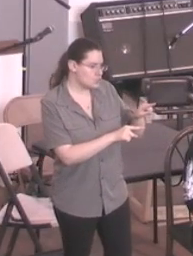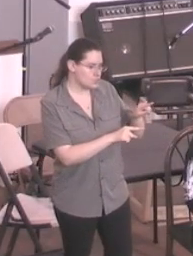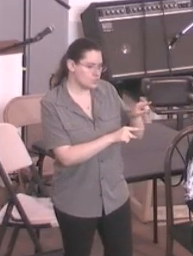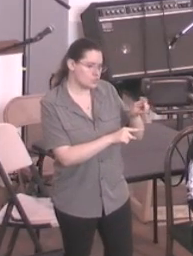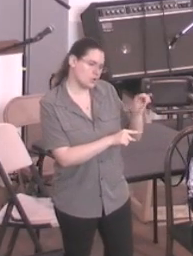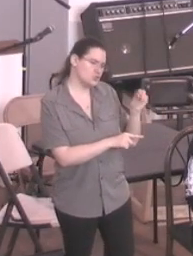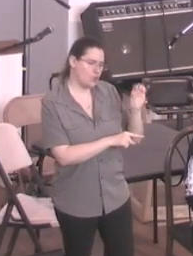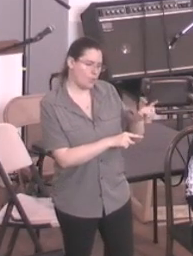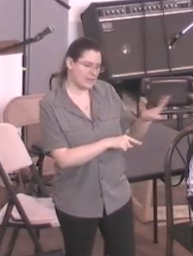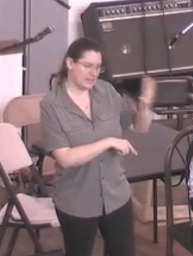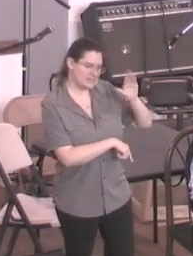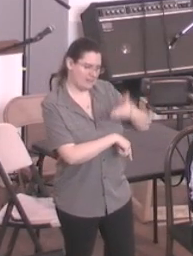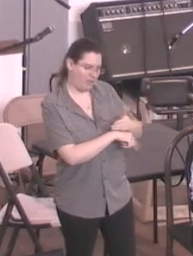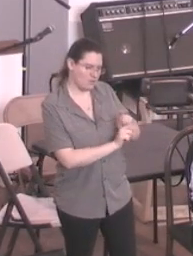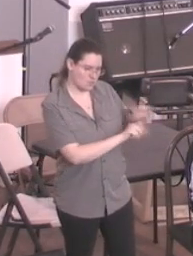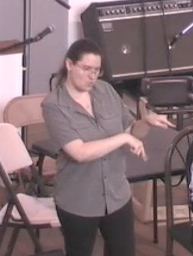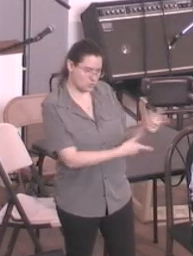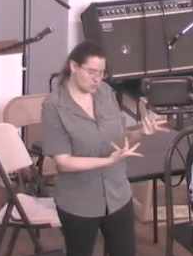to go.